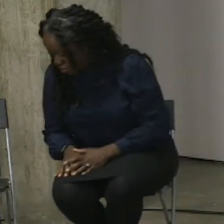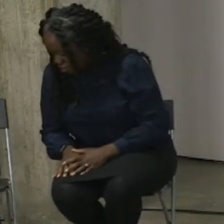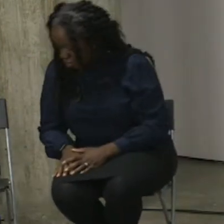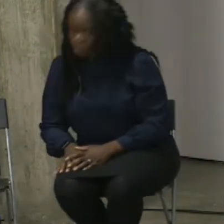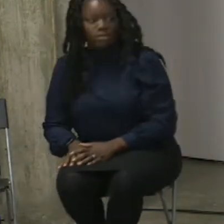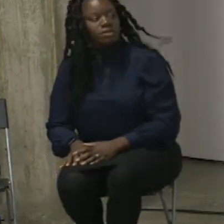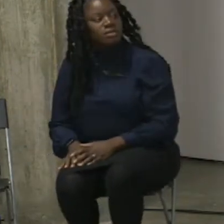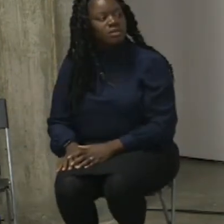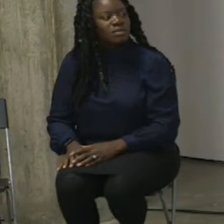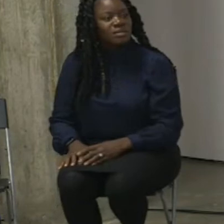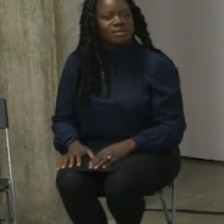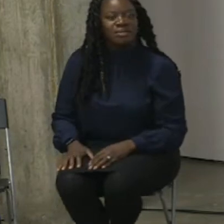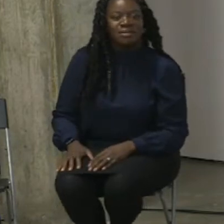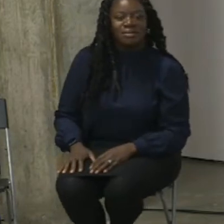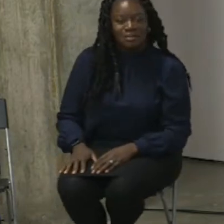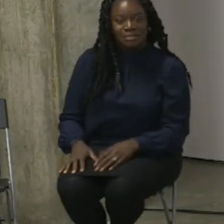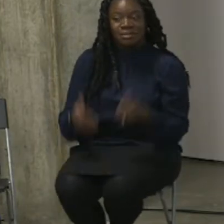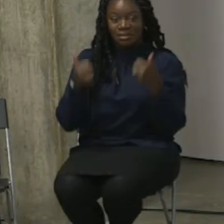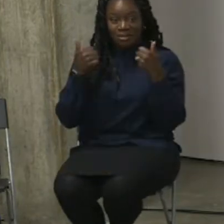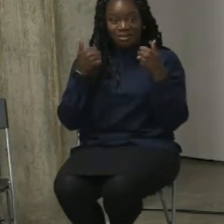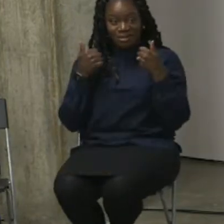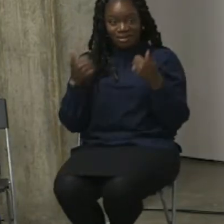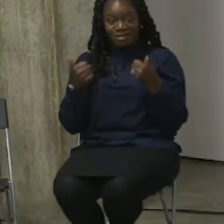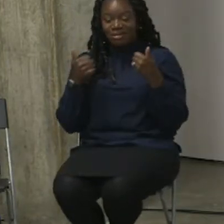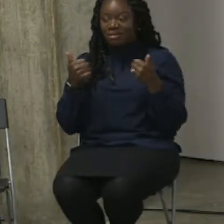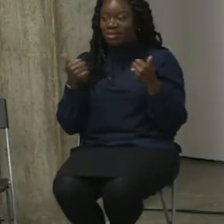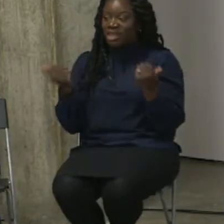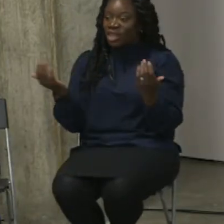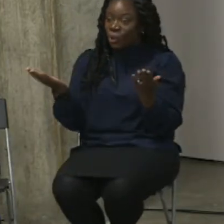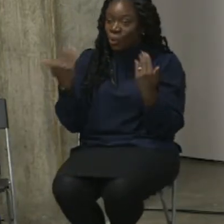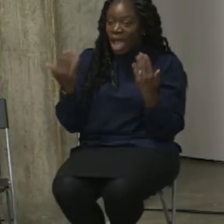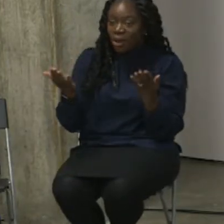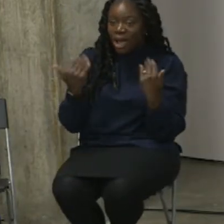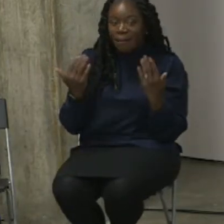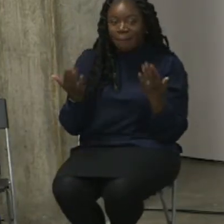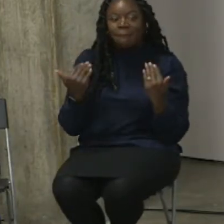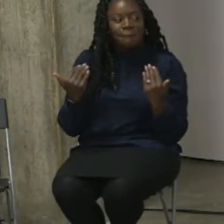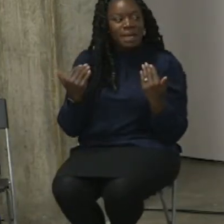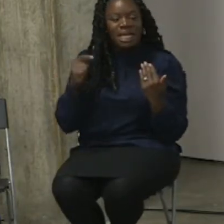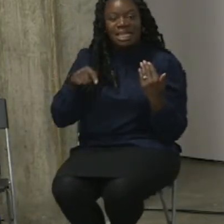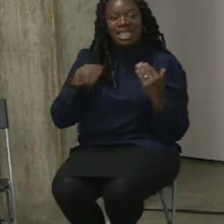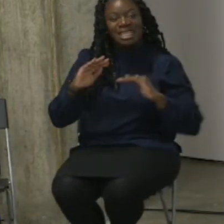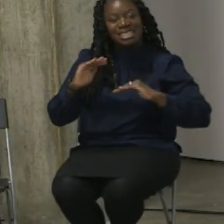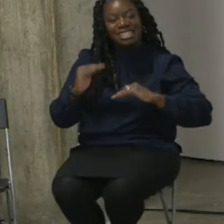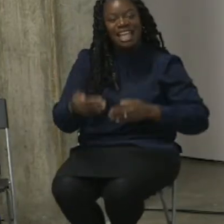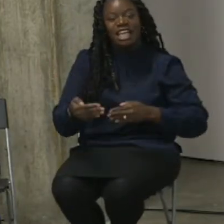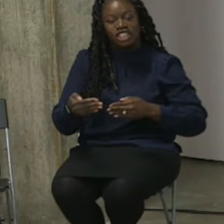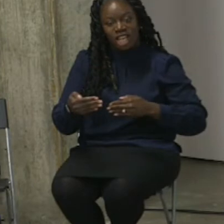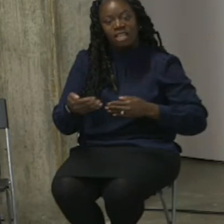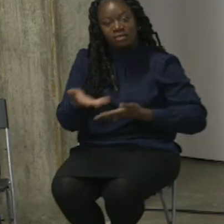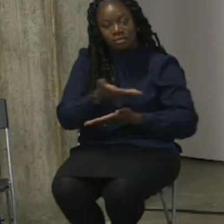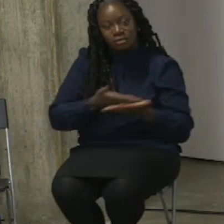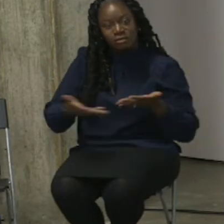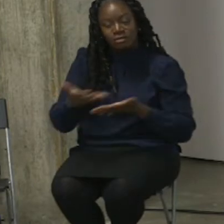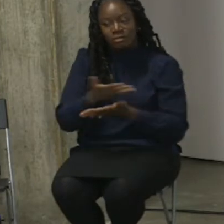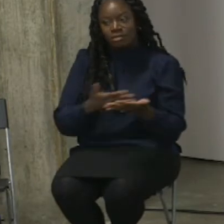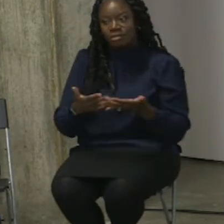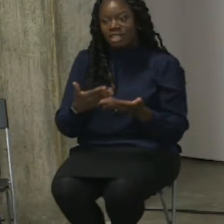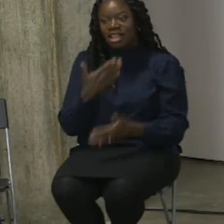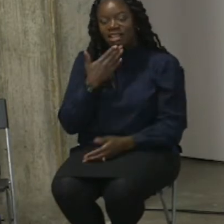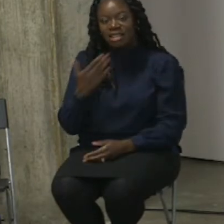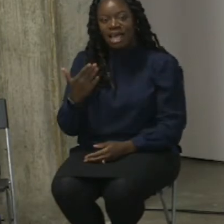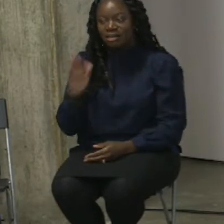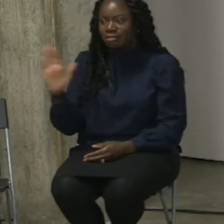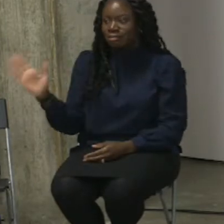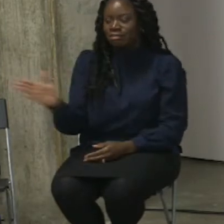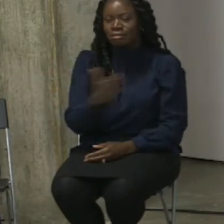Okay. Oh, yeah, it's working. All right. So, welcome to this session, and thank you so much